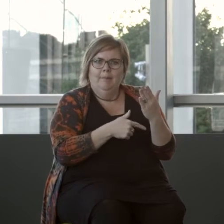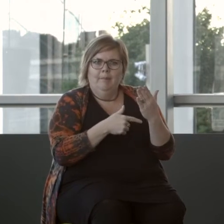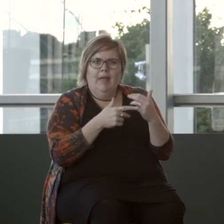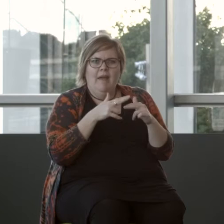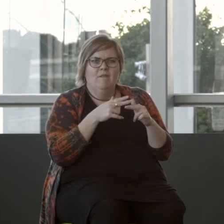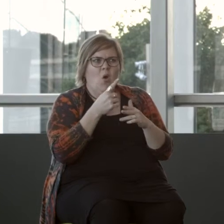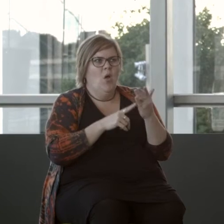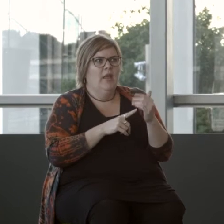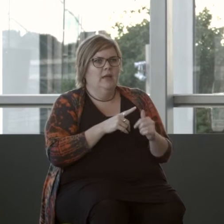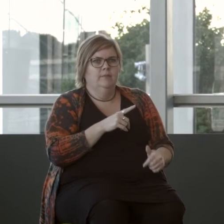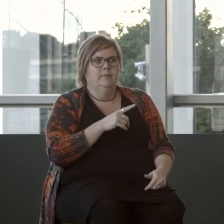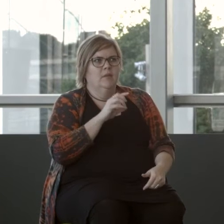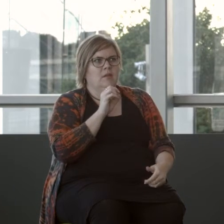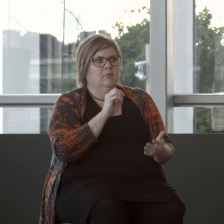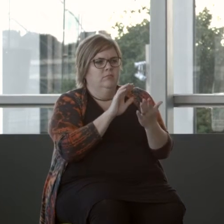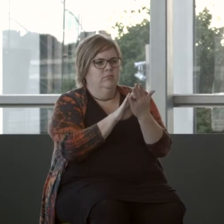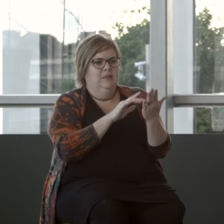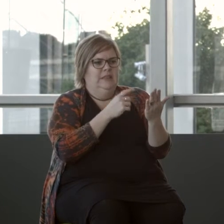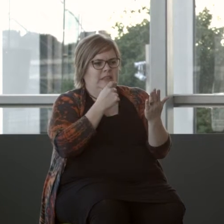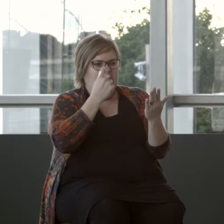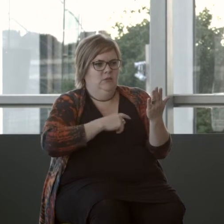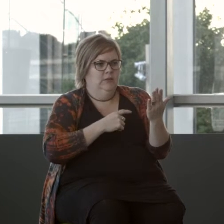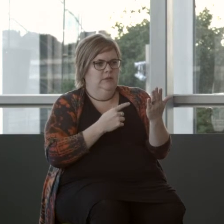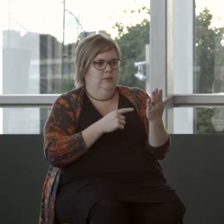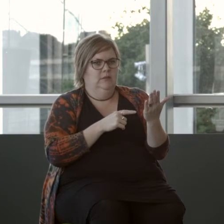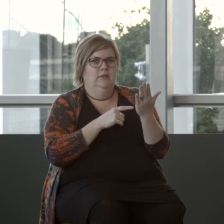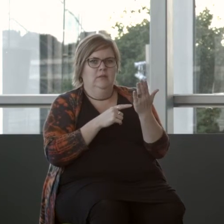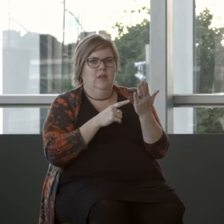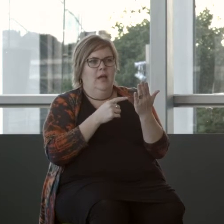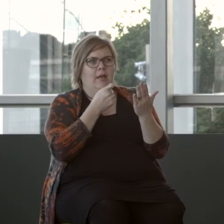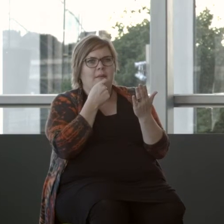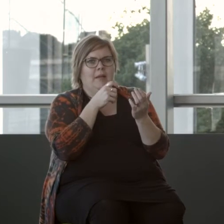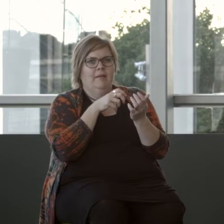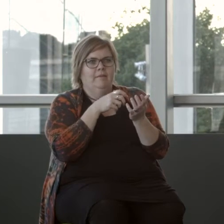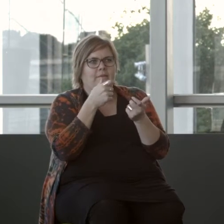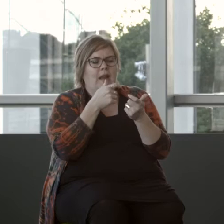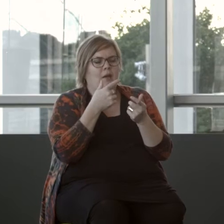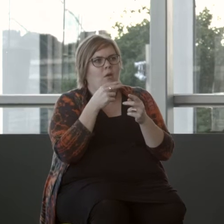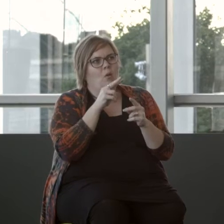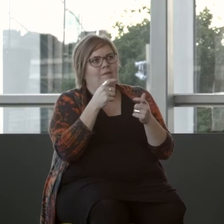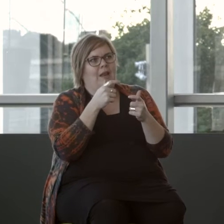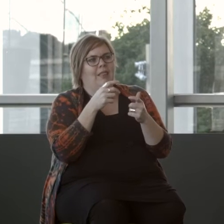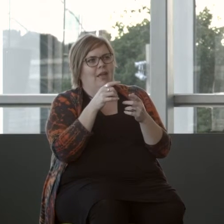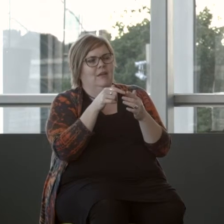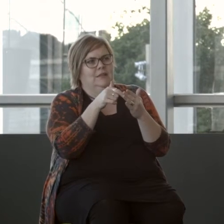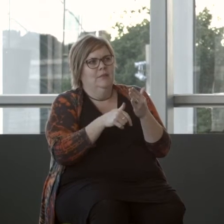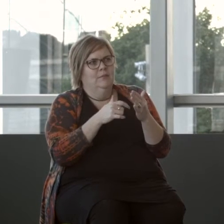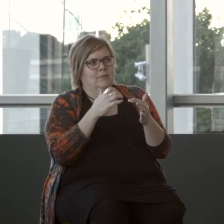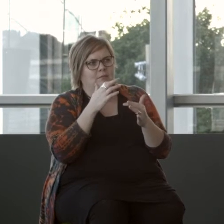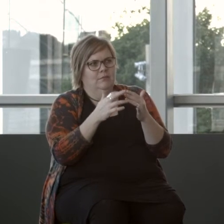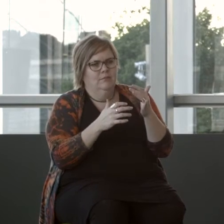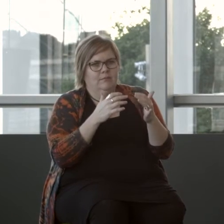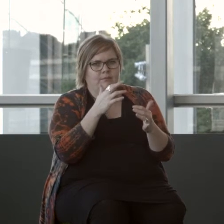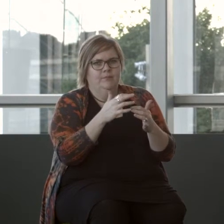just did a really serious, in your face, this is the work. Also, I don't know the answers. A lot of the things I put out there are questions,